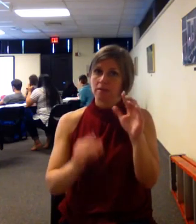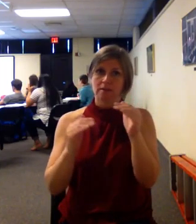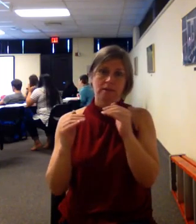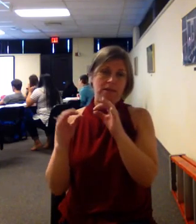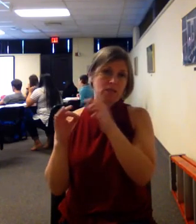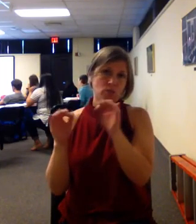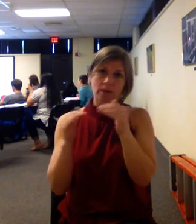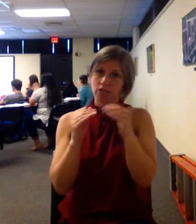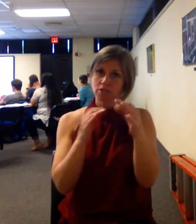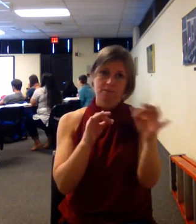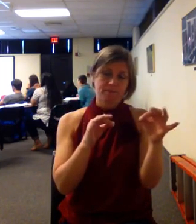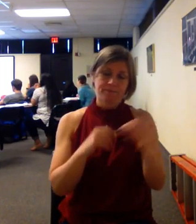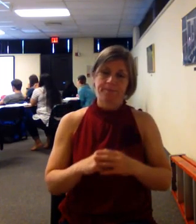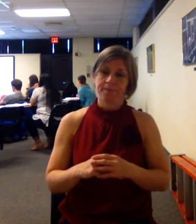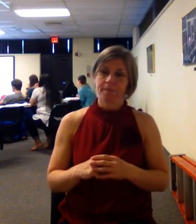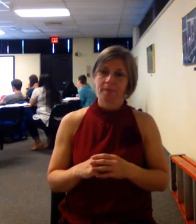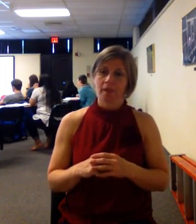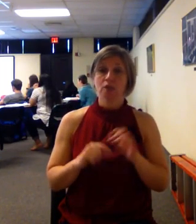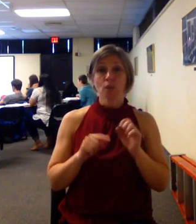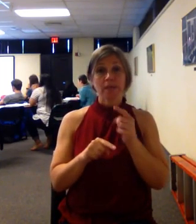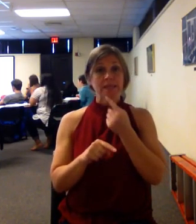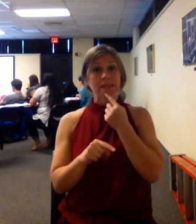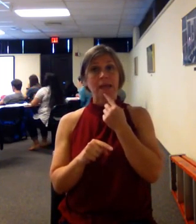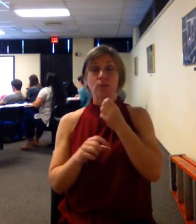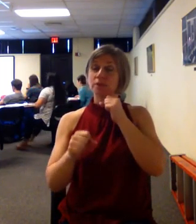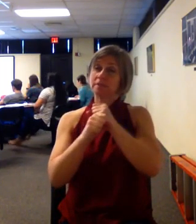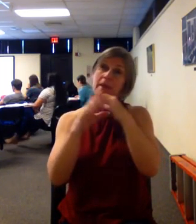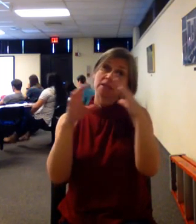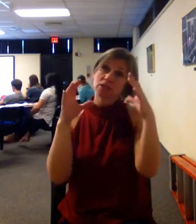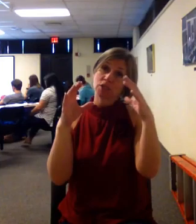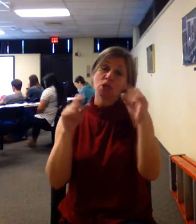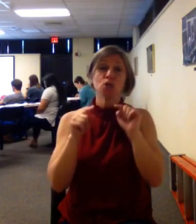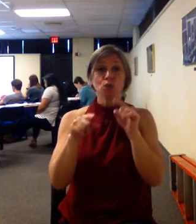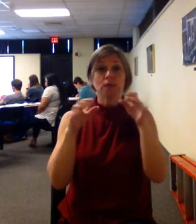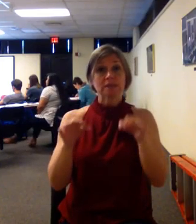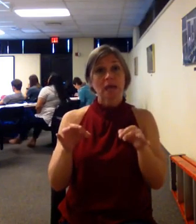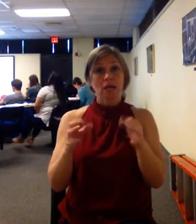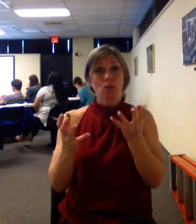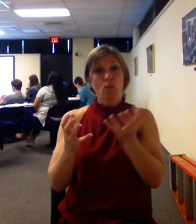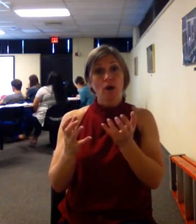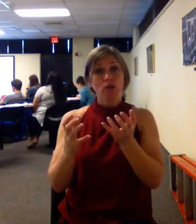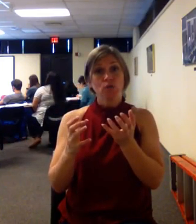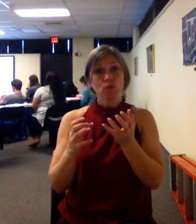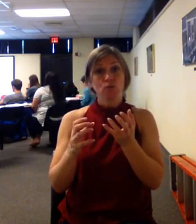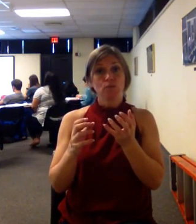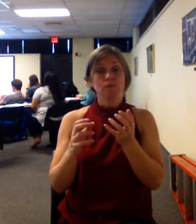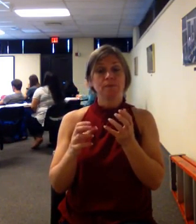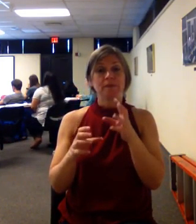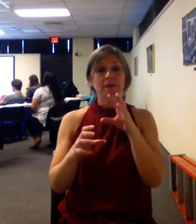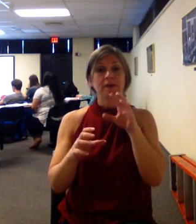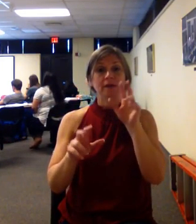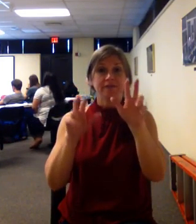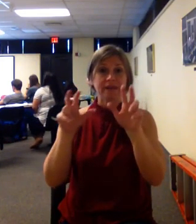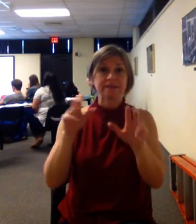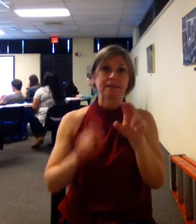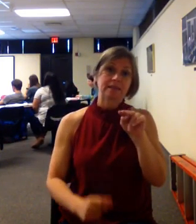So he's saying, let's pretend like you decide that you want to invest in Netflix. And